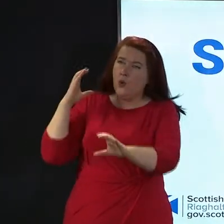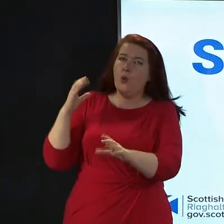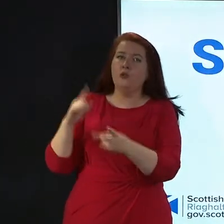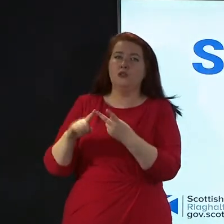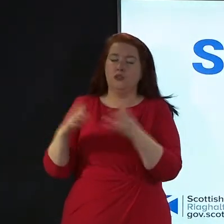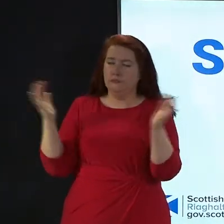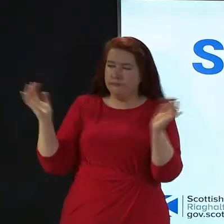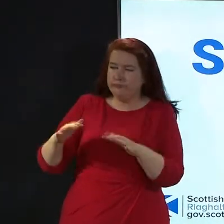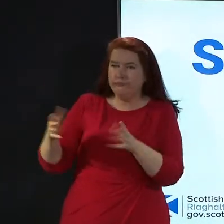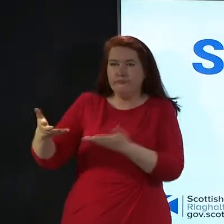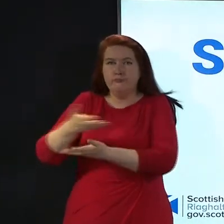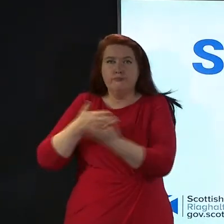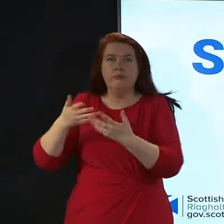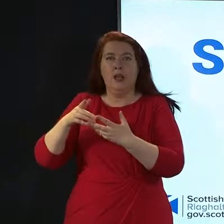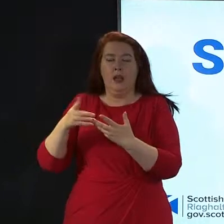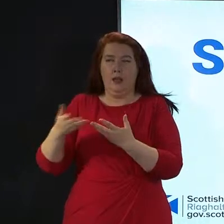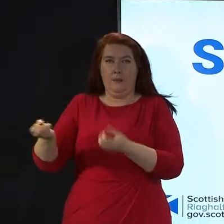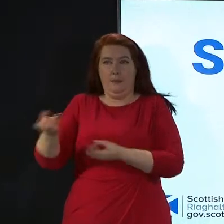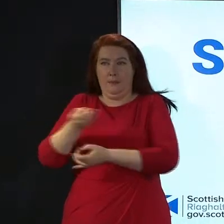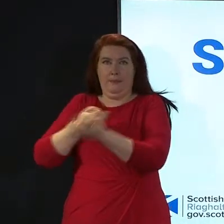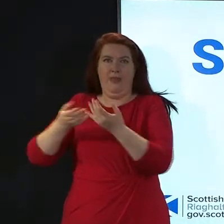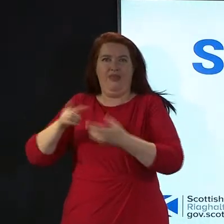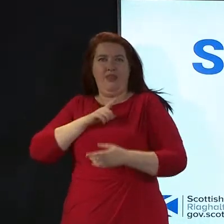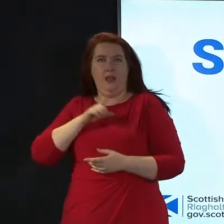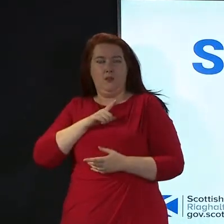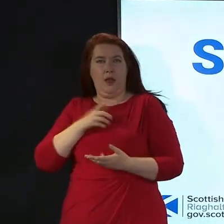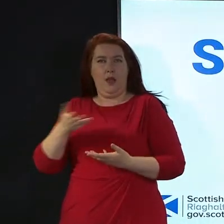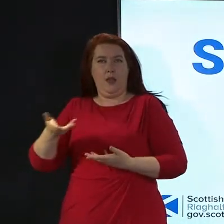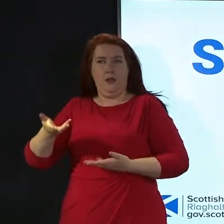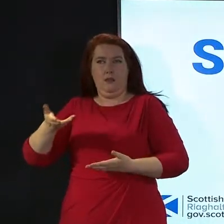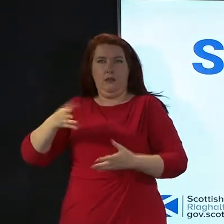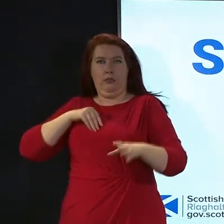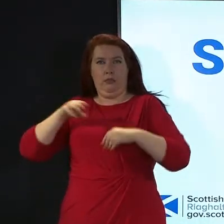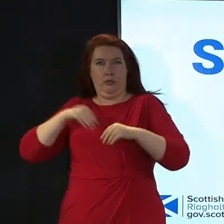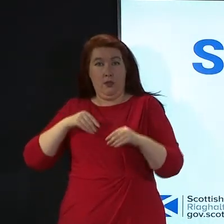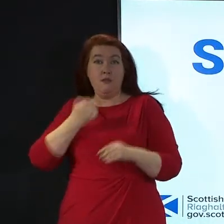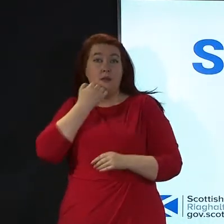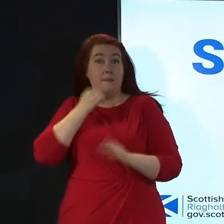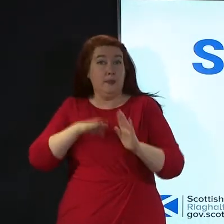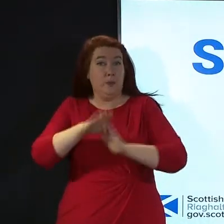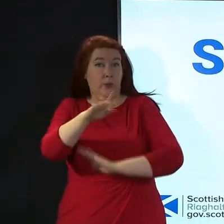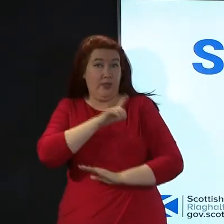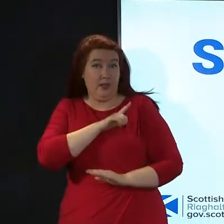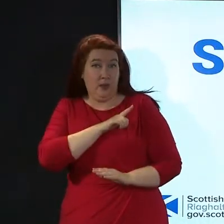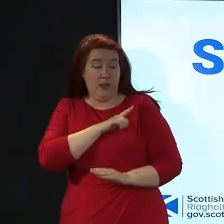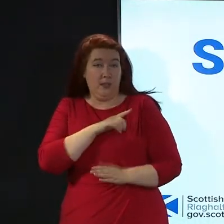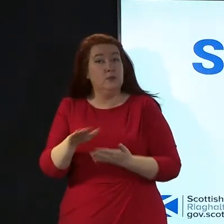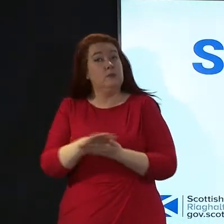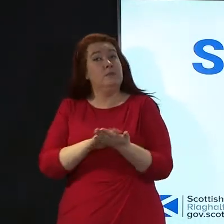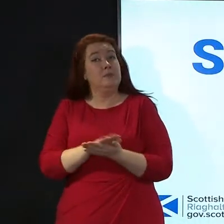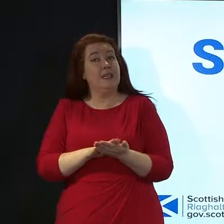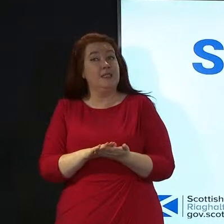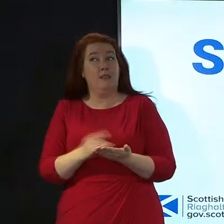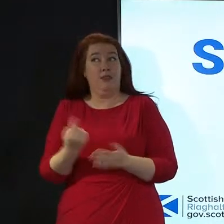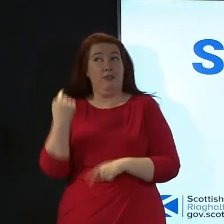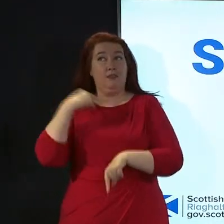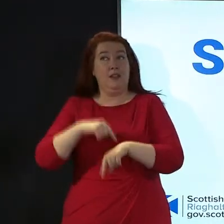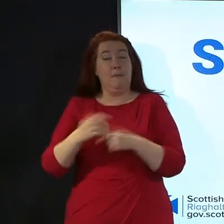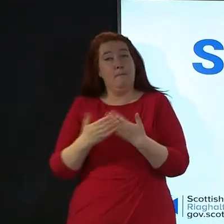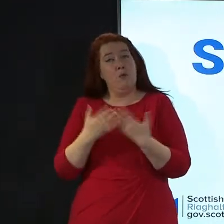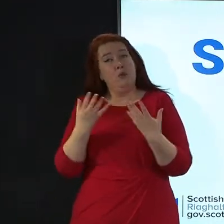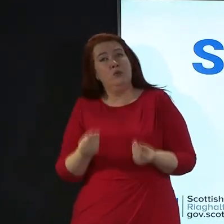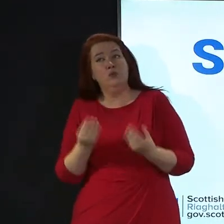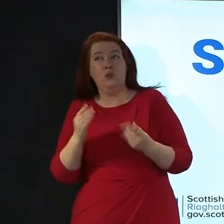reason for this week's record high infection figures. With that in mind, does the government regret taking a softly approach